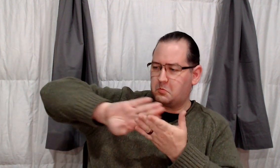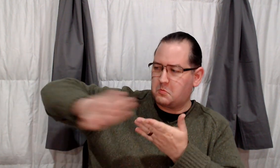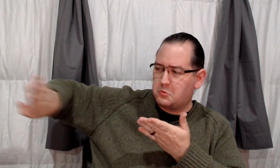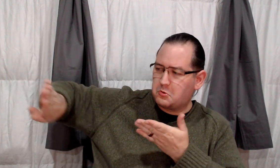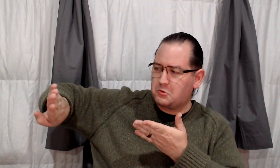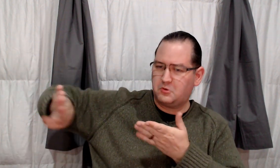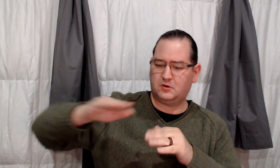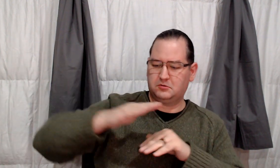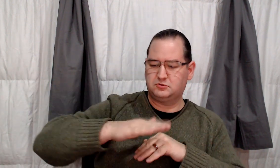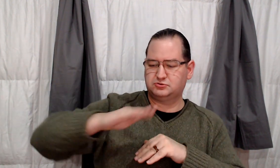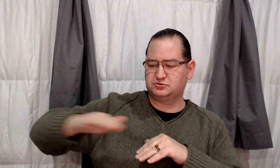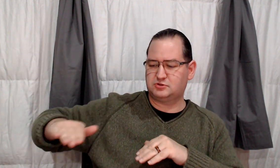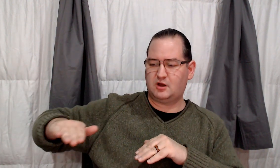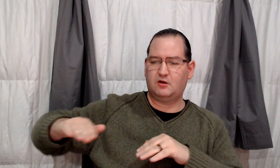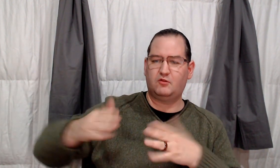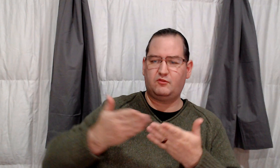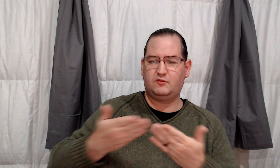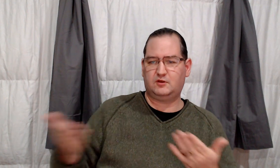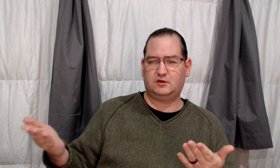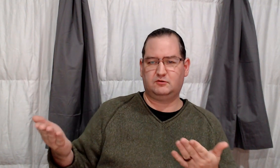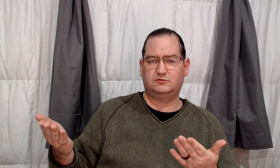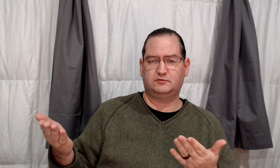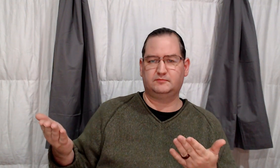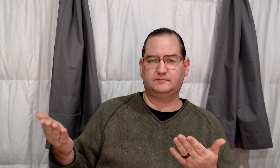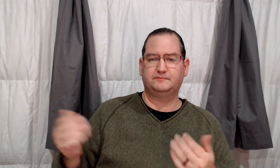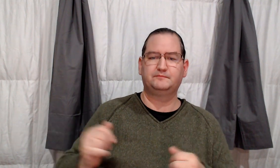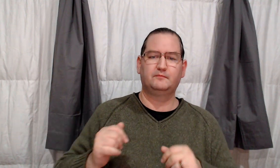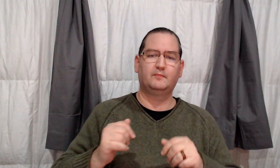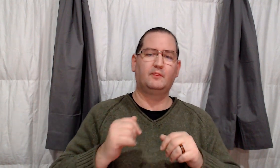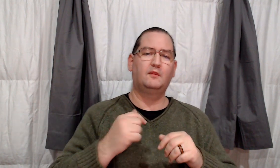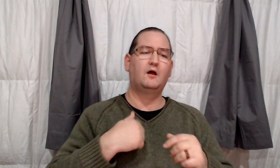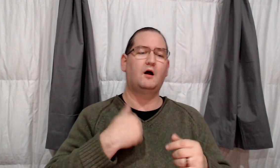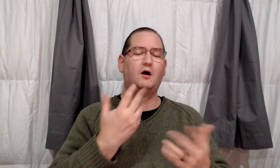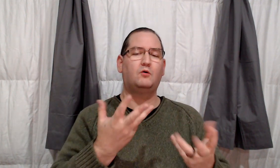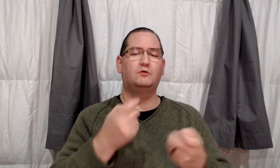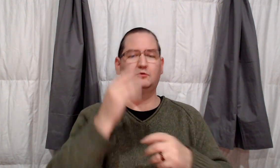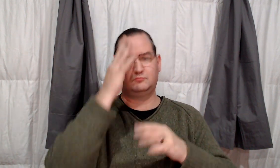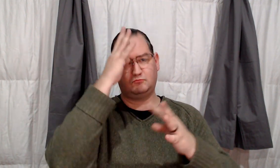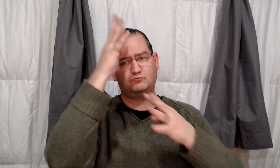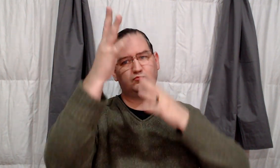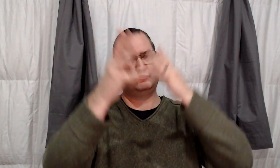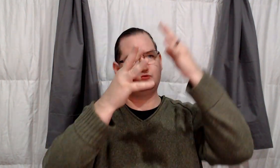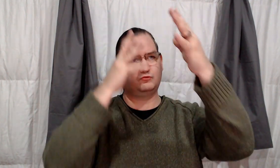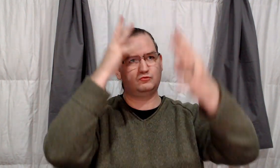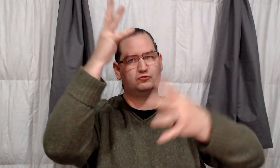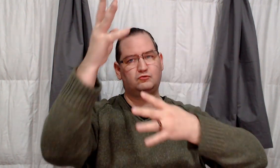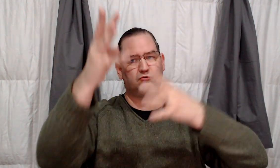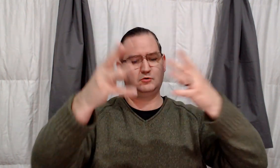for a moment to imagine just drifting up out of your body and leaving your body where it